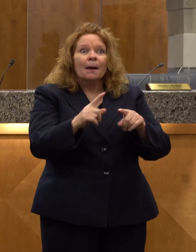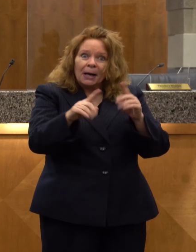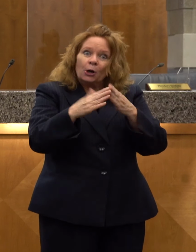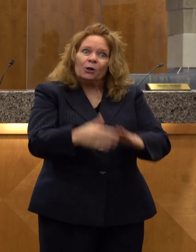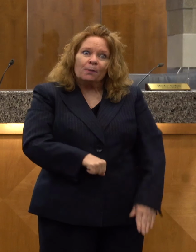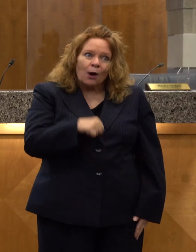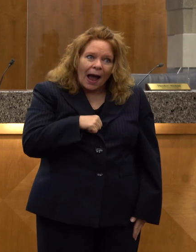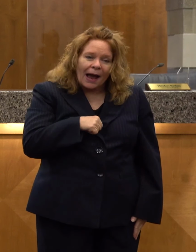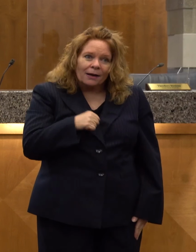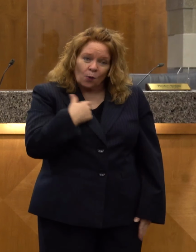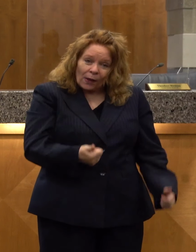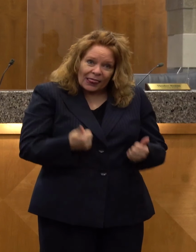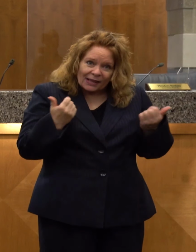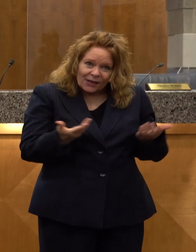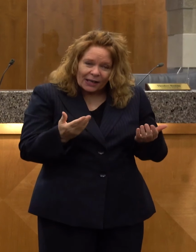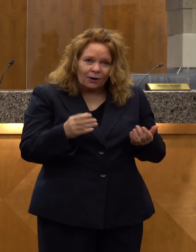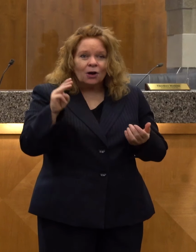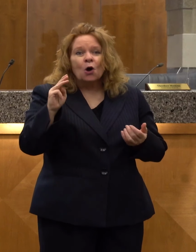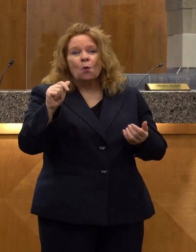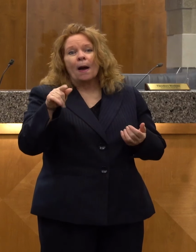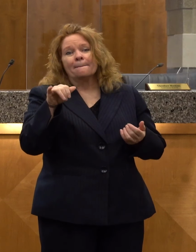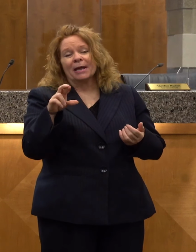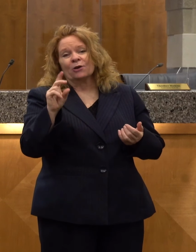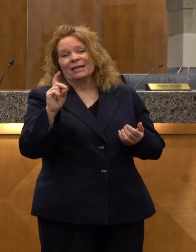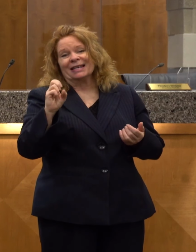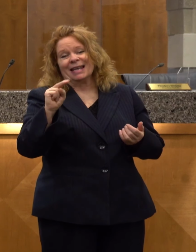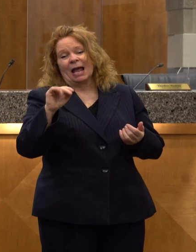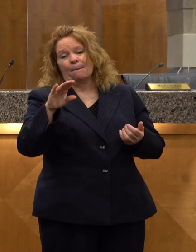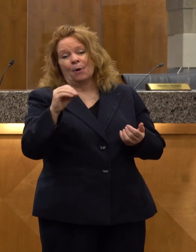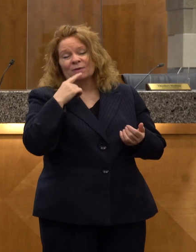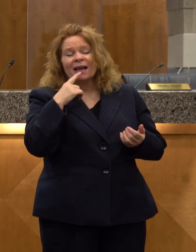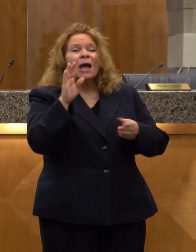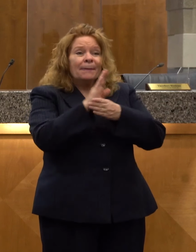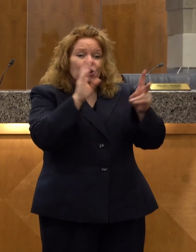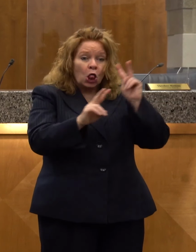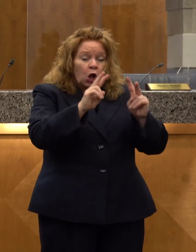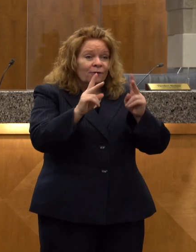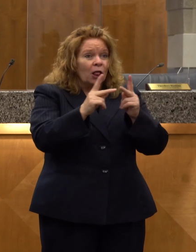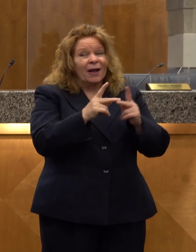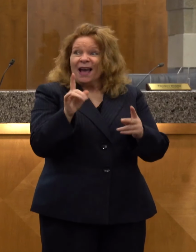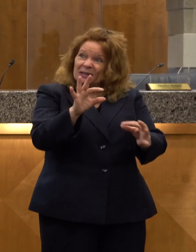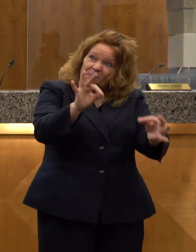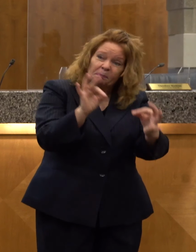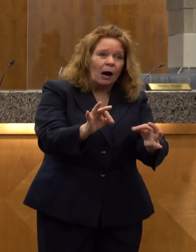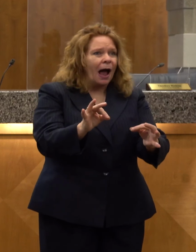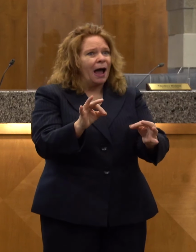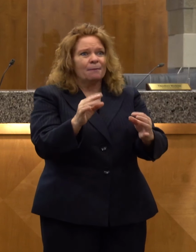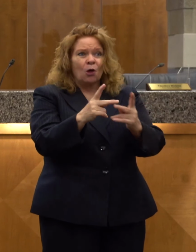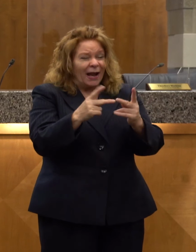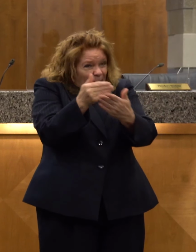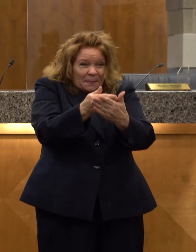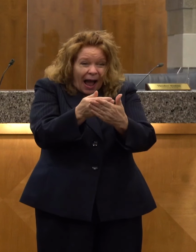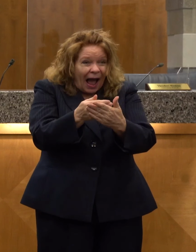We live here. To Mayor D'Embo's point, when businesses are looking for locations, and this is a prime location, it's right by the highway